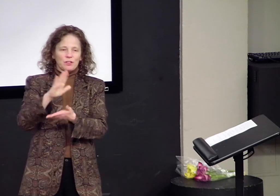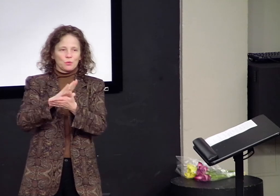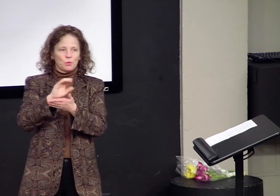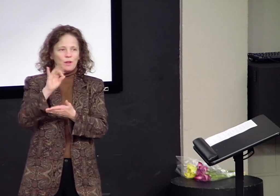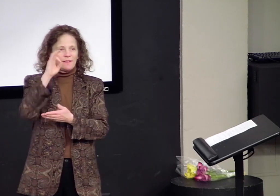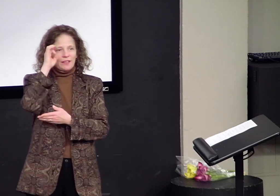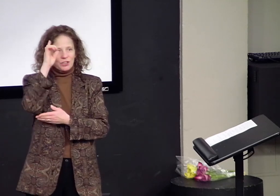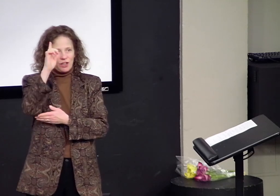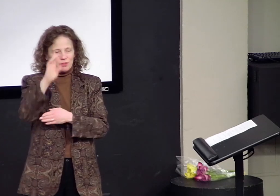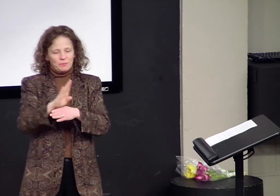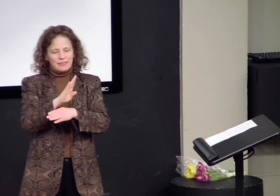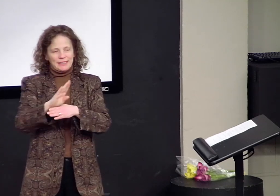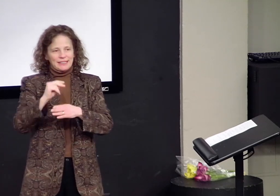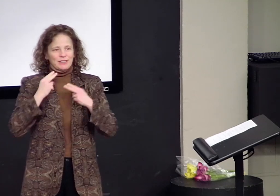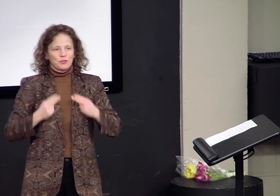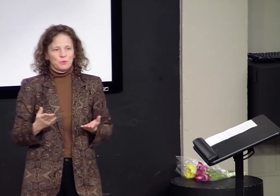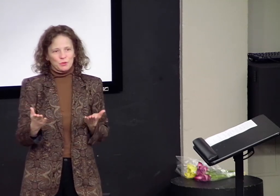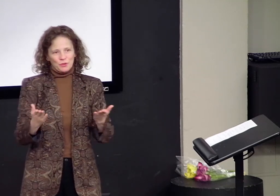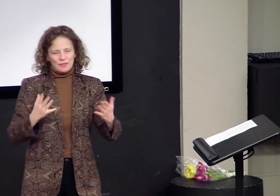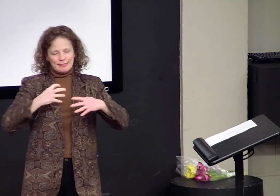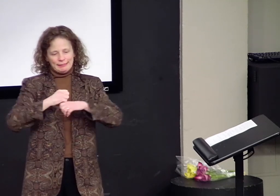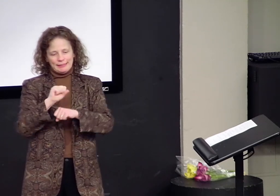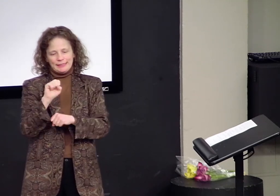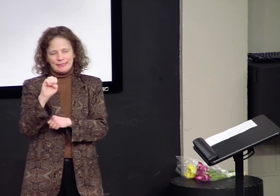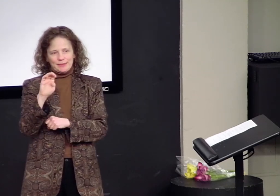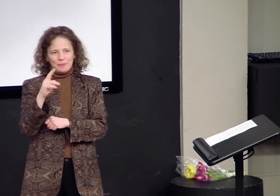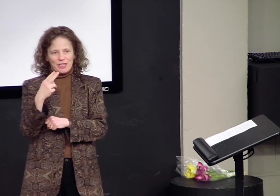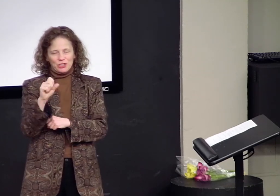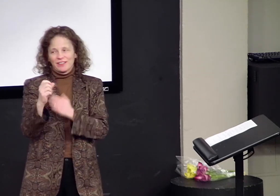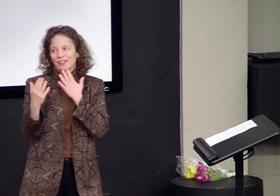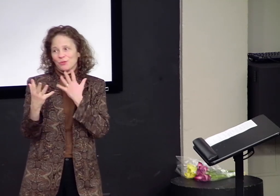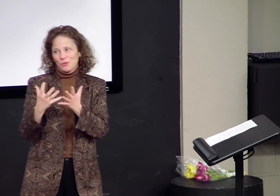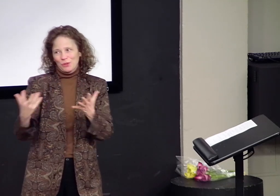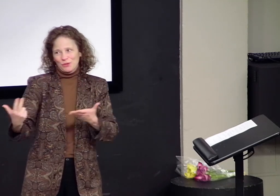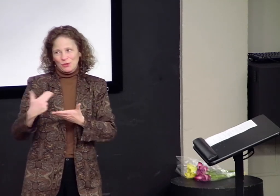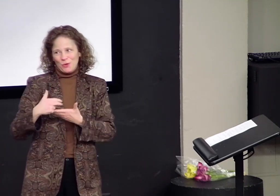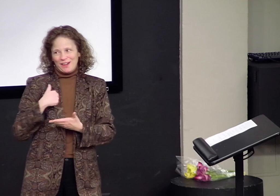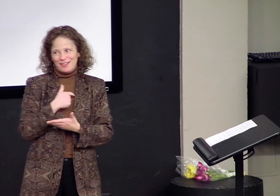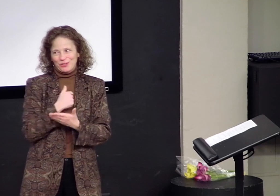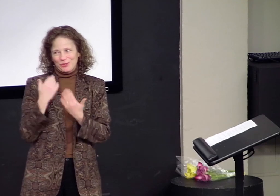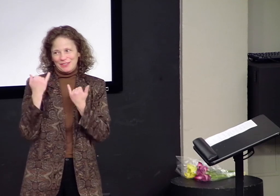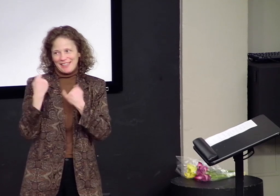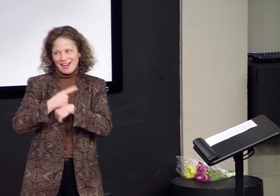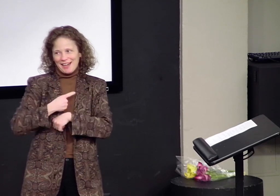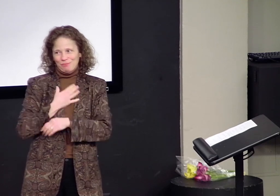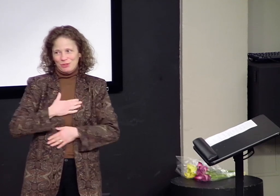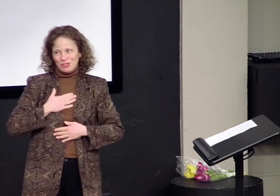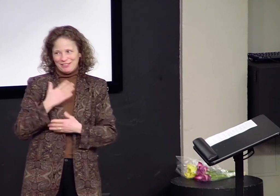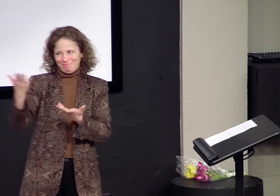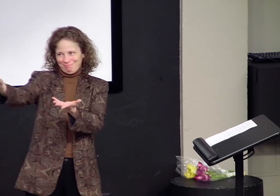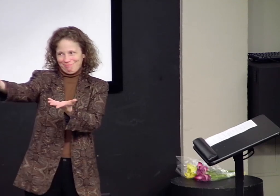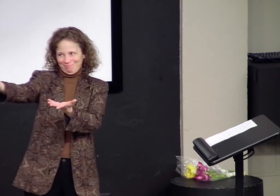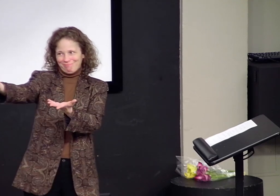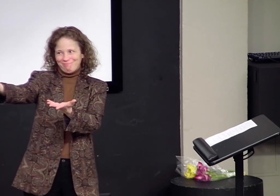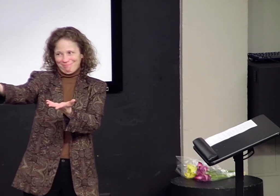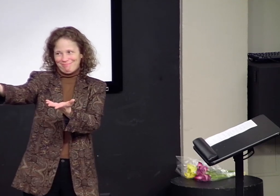dean of the School of Education, Business, and Humanities. I'm sorry, Human Services. So we're very happy that you're here with us